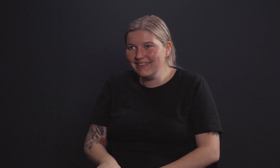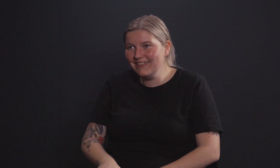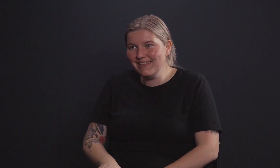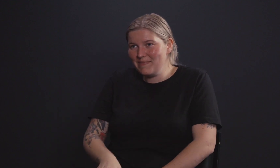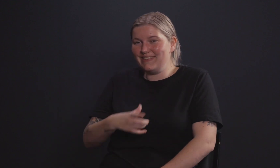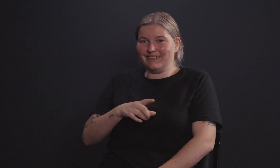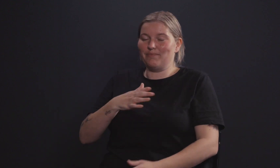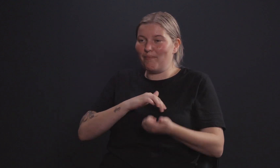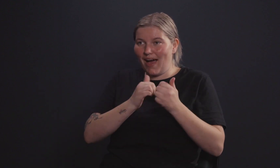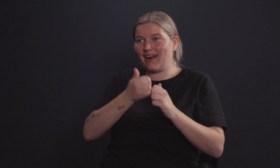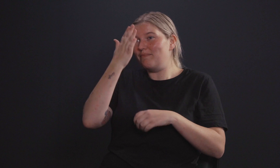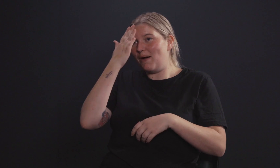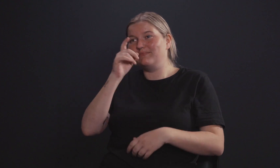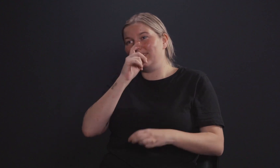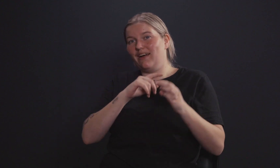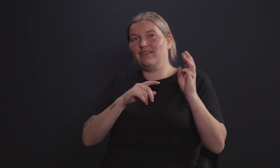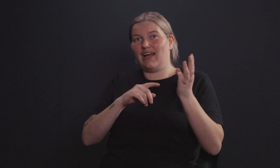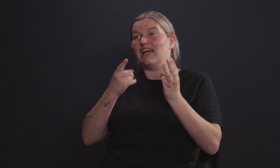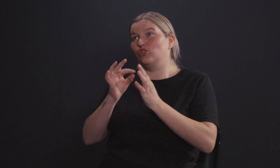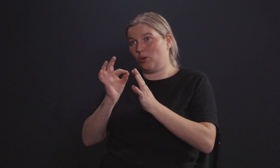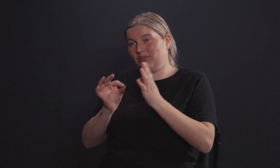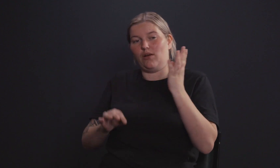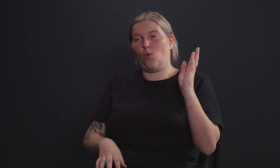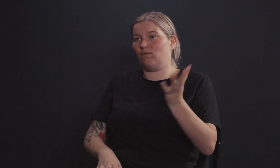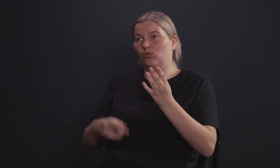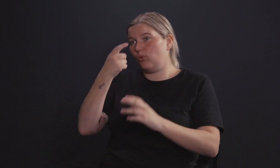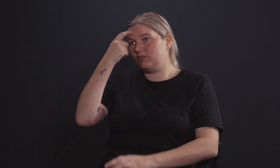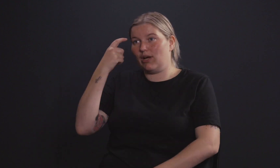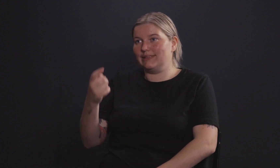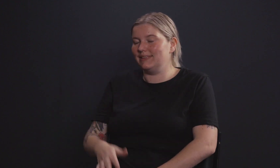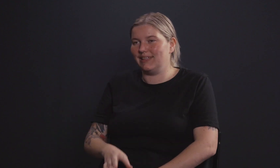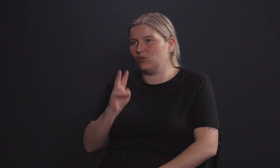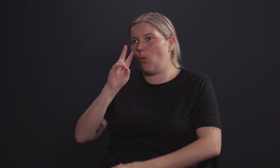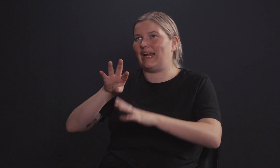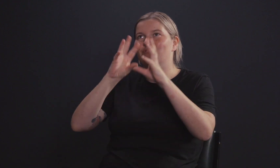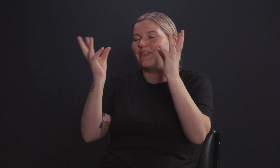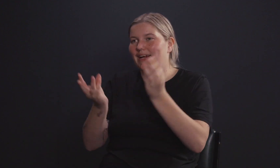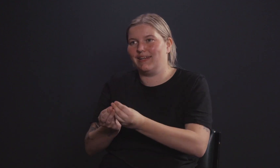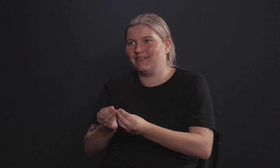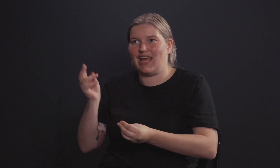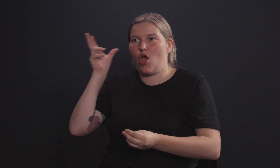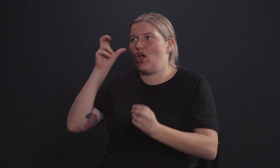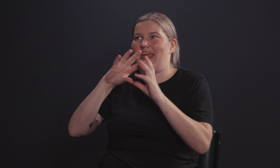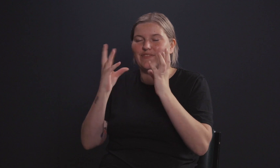else around me is okay. My partner, mum, my sister, even the interpreter are all traumatized. They saw the whole